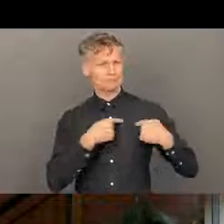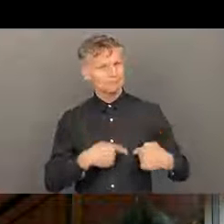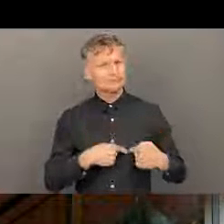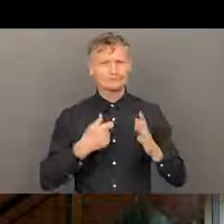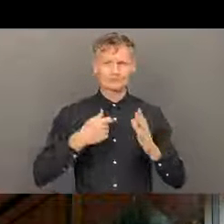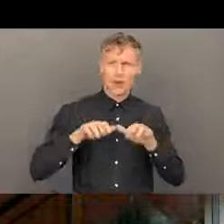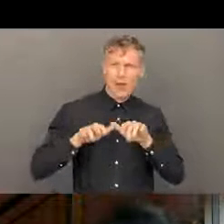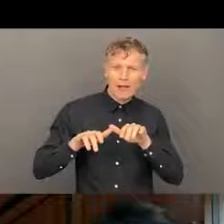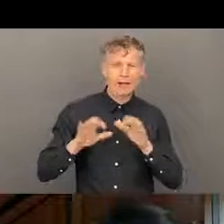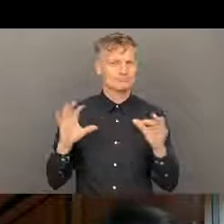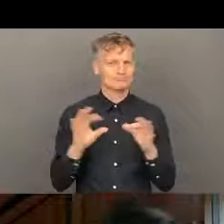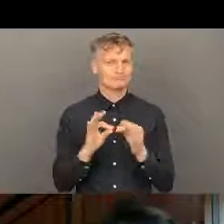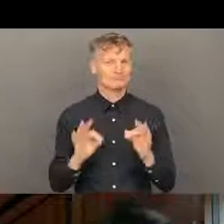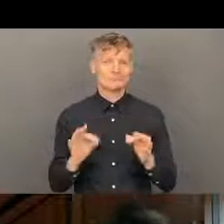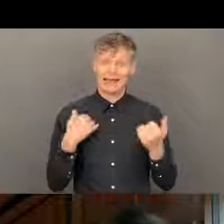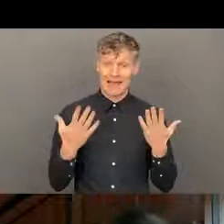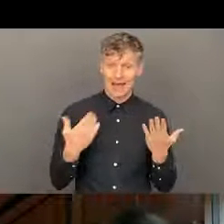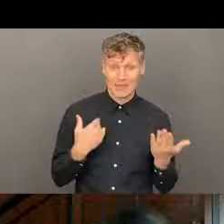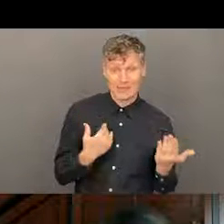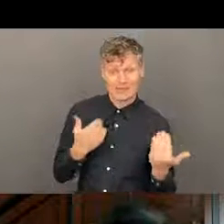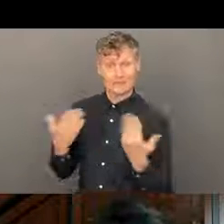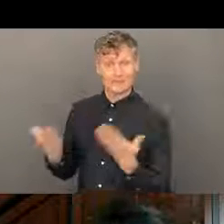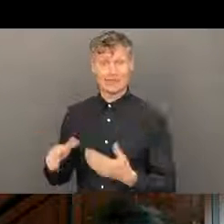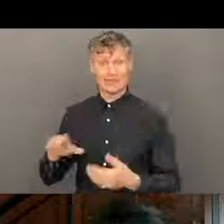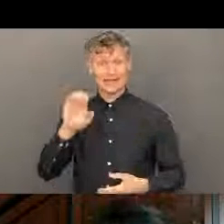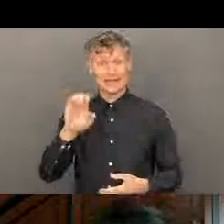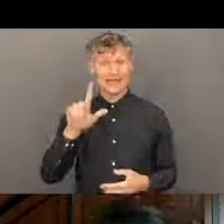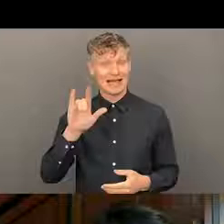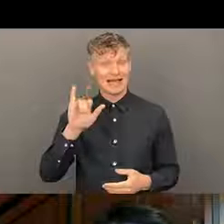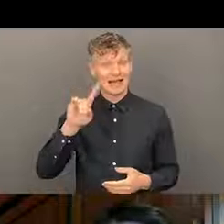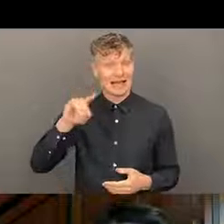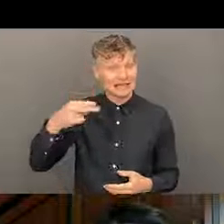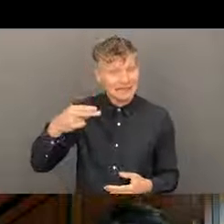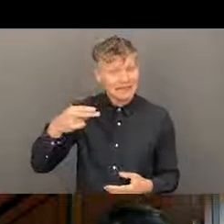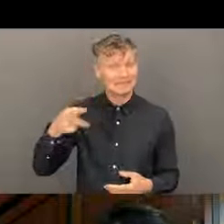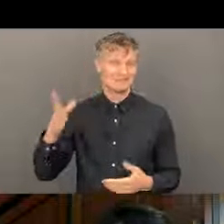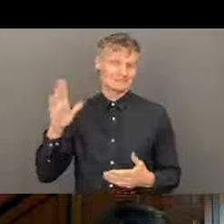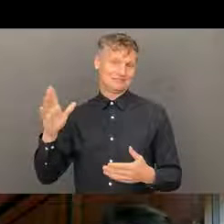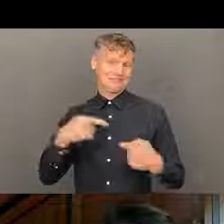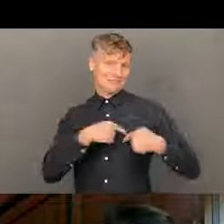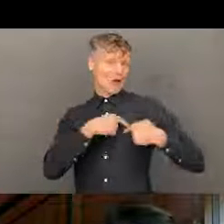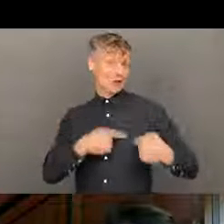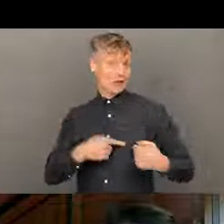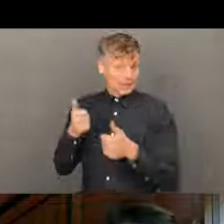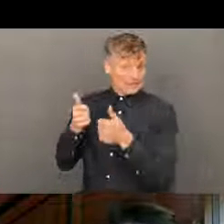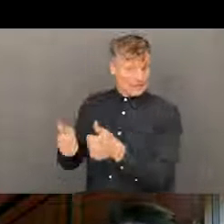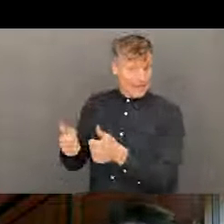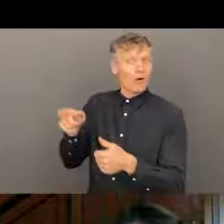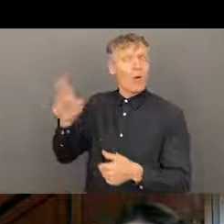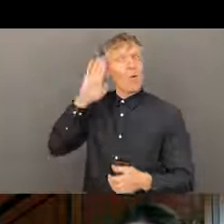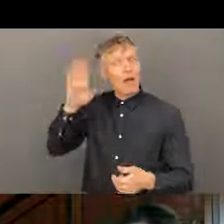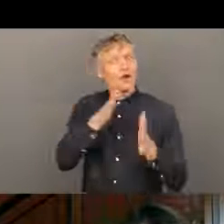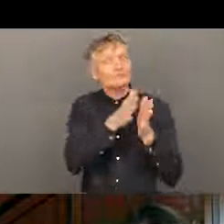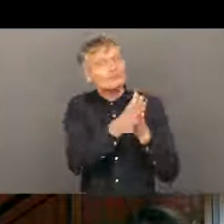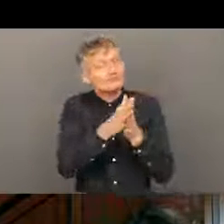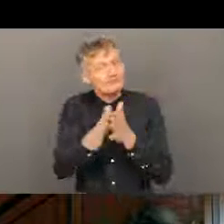And now I leave the floor to Willy, our volunteer, who will directly tell you